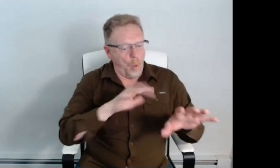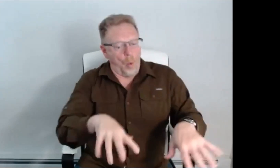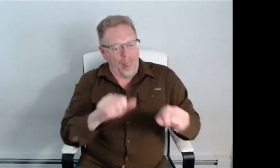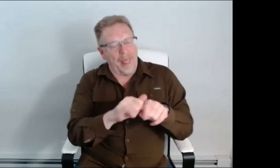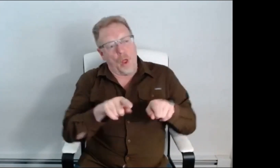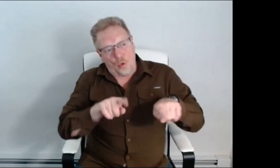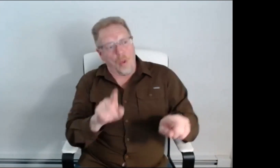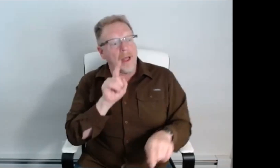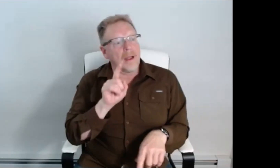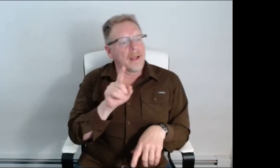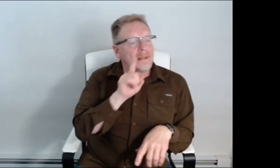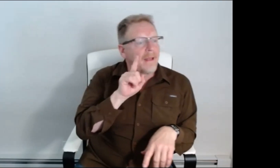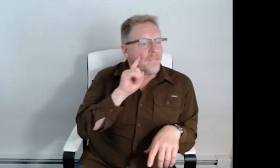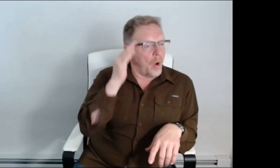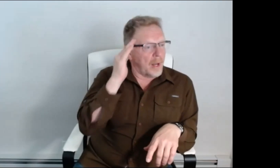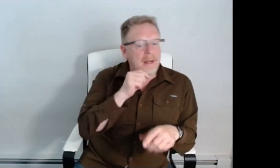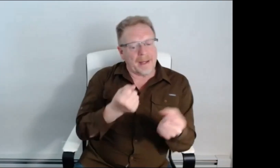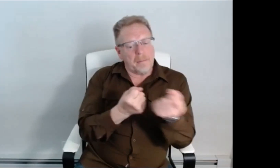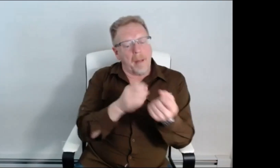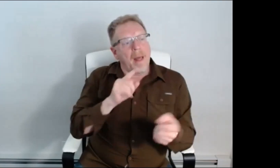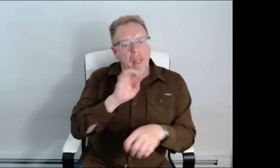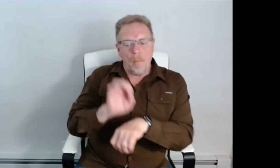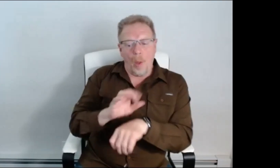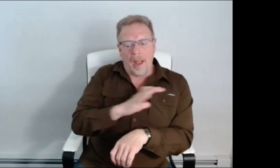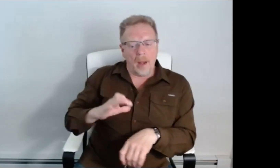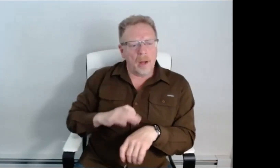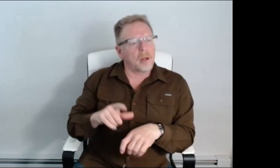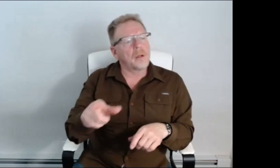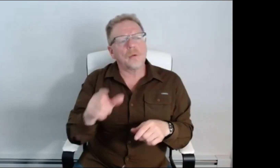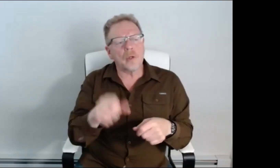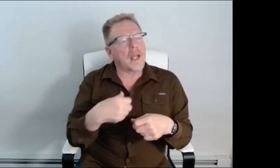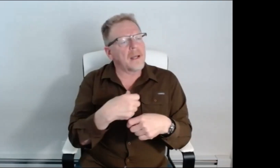sponsored by the Employment Committee, you can make whatever assumption you want, but it's open to all.